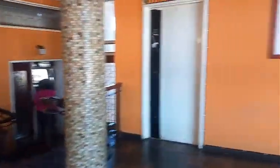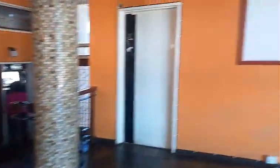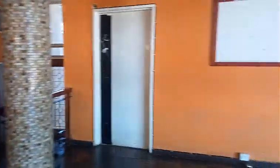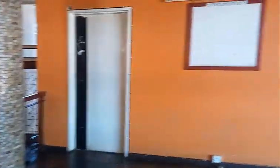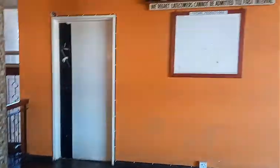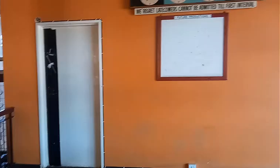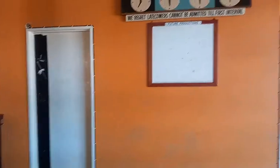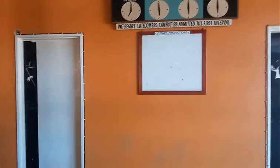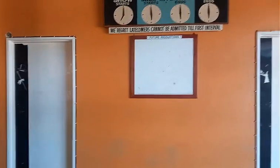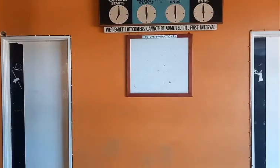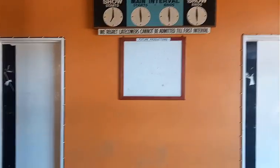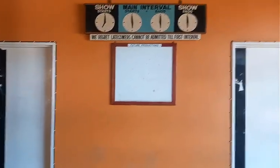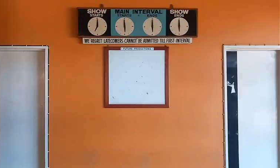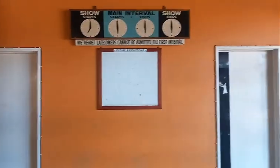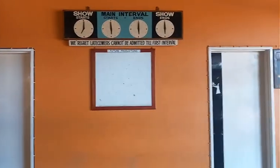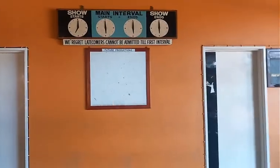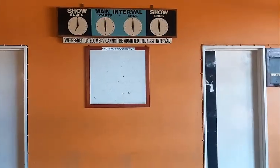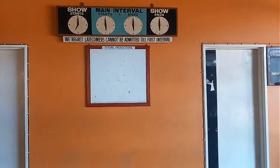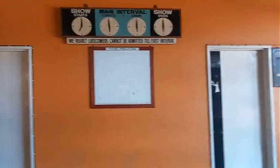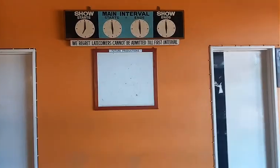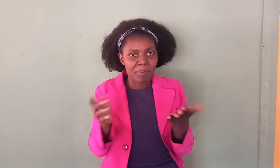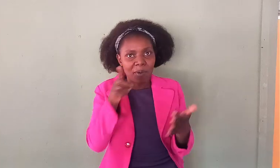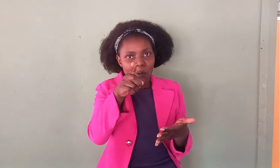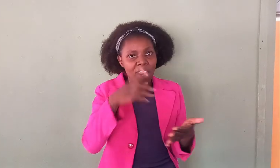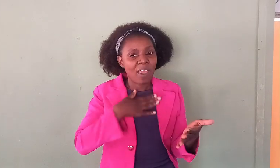so. So that is the Bulawayo Theatre.